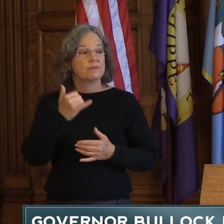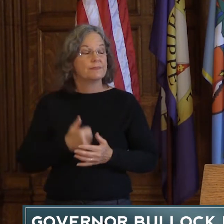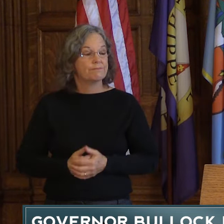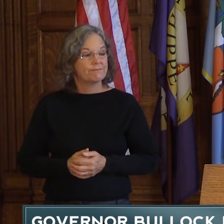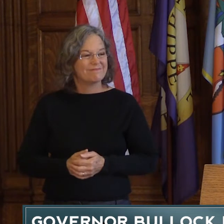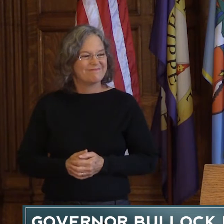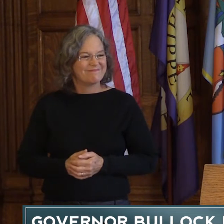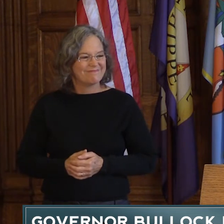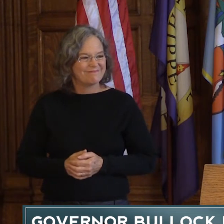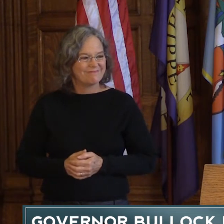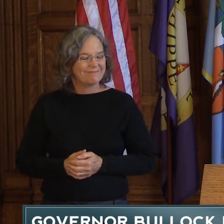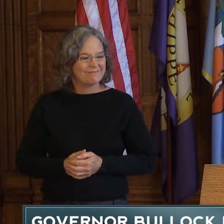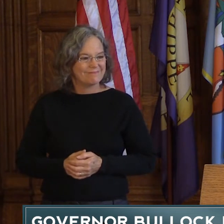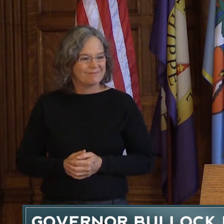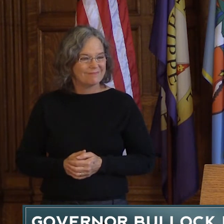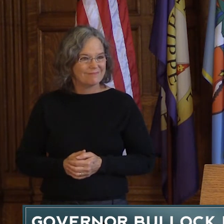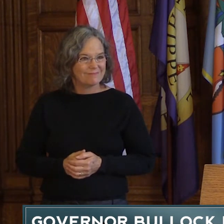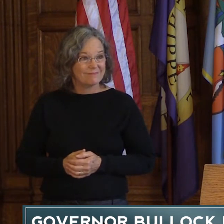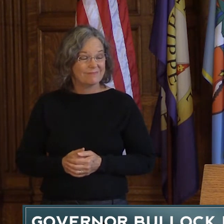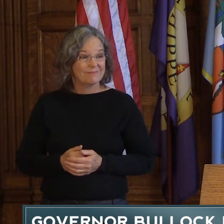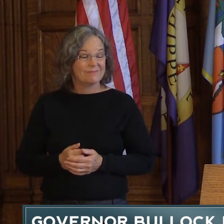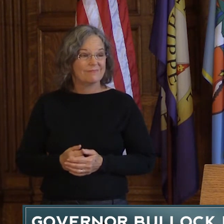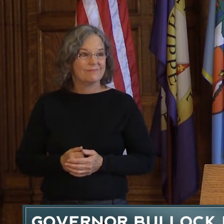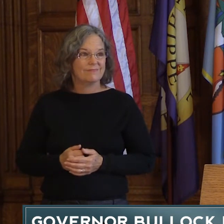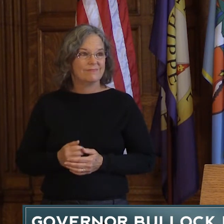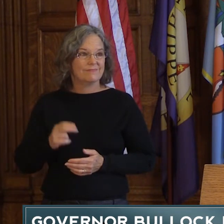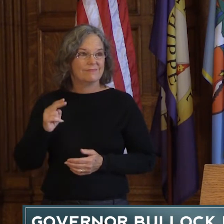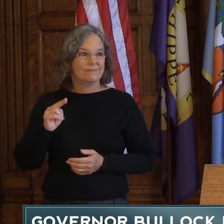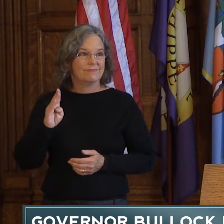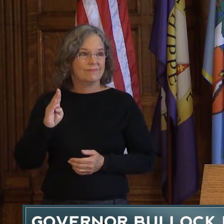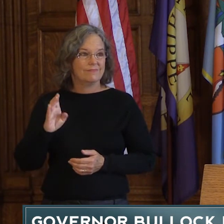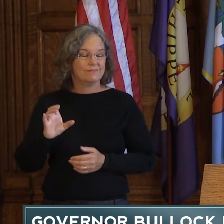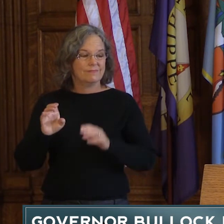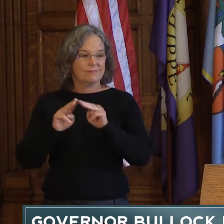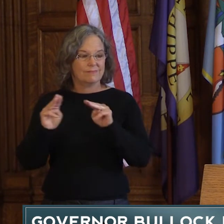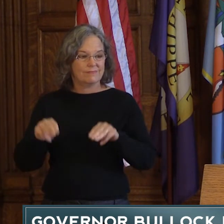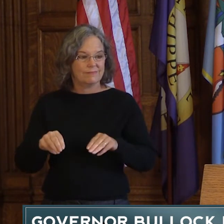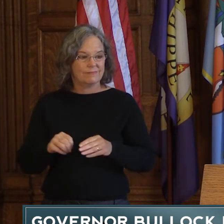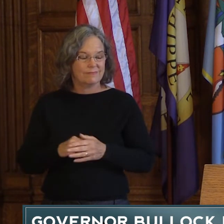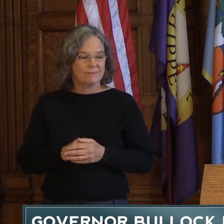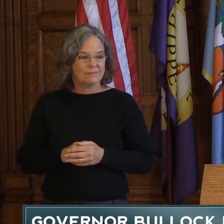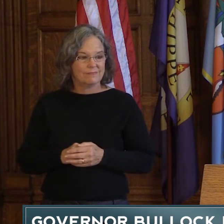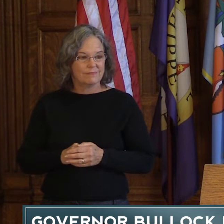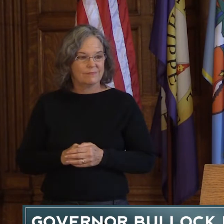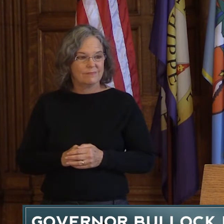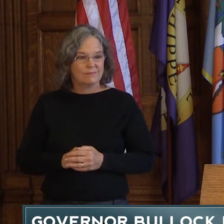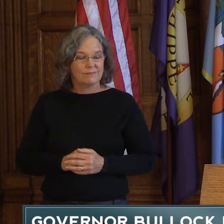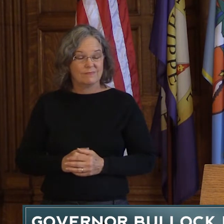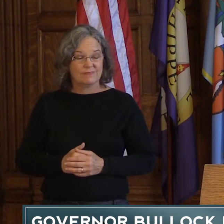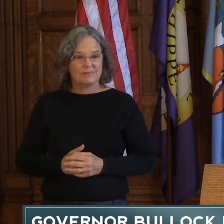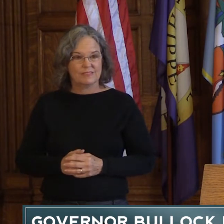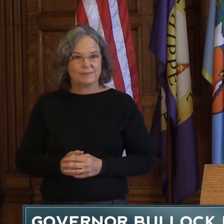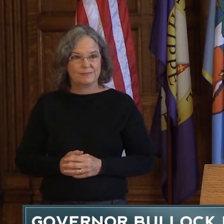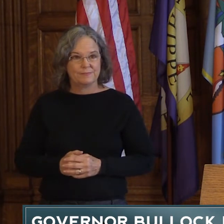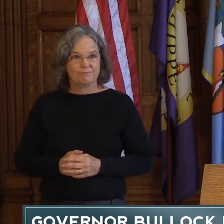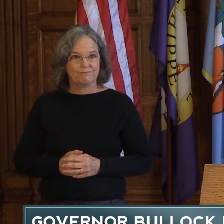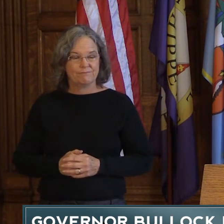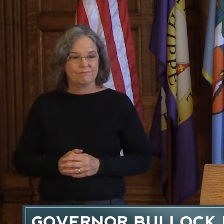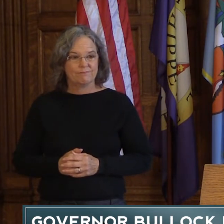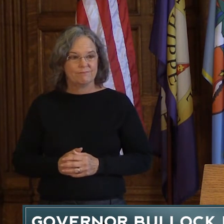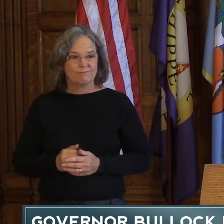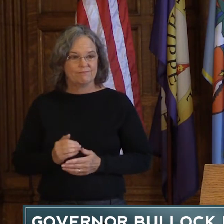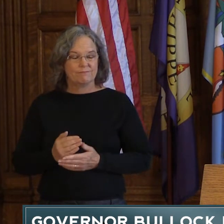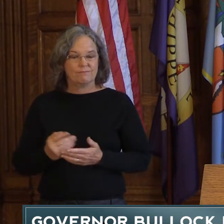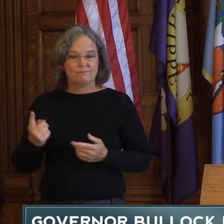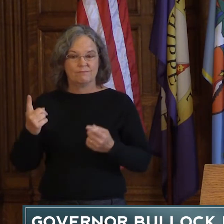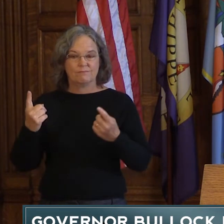Hey, Governor, this is Olivia Iverson with NBC Montana. We received a question from someone closer to the Wyoming border because